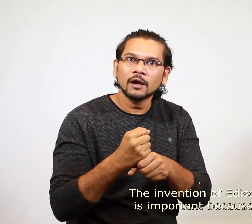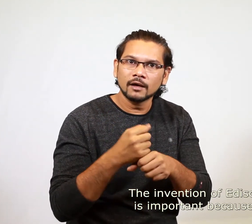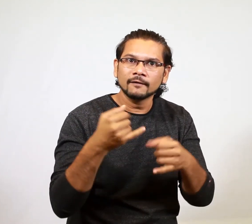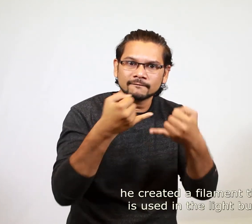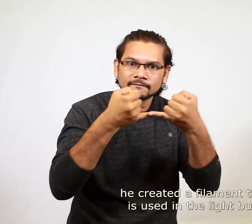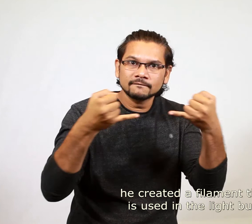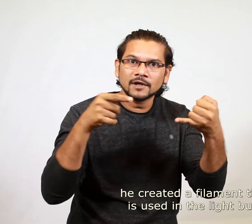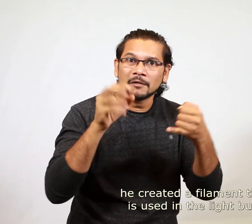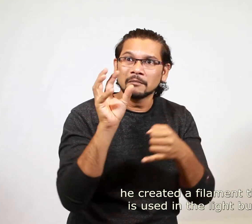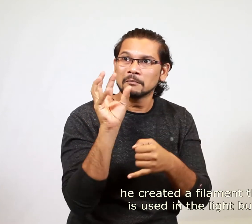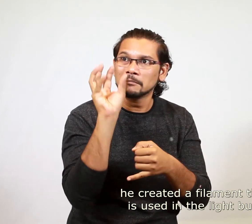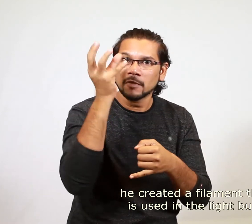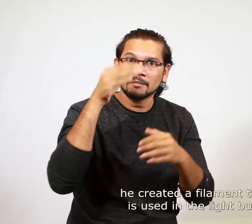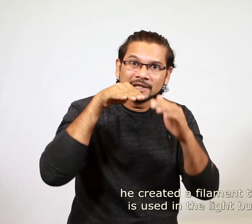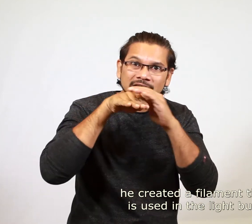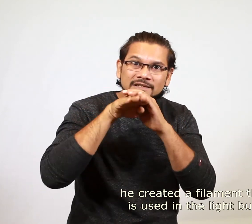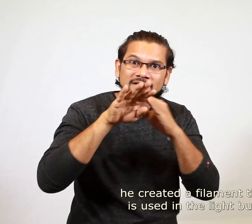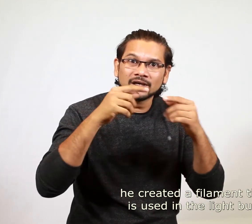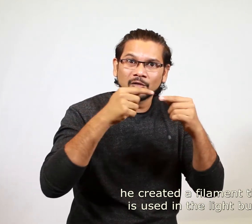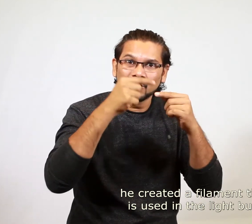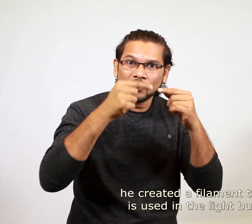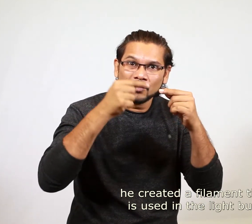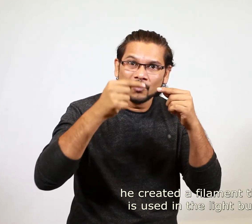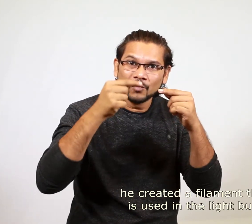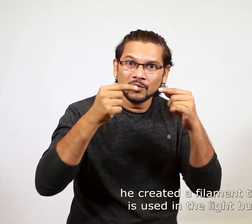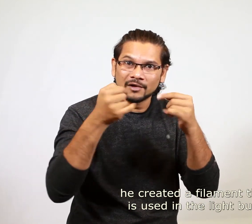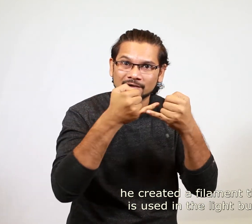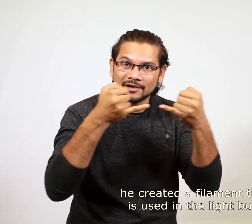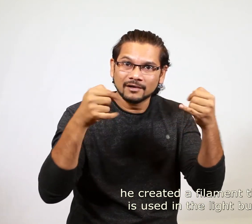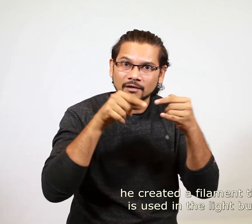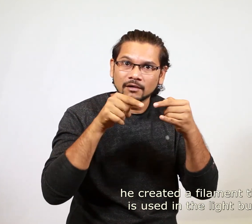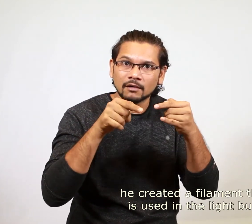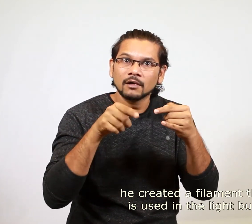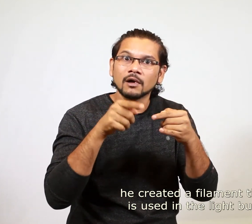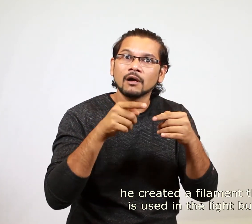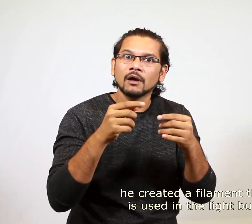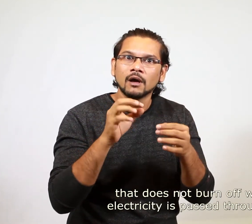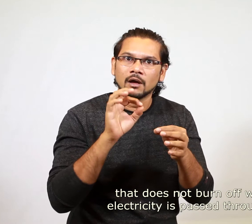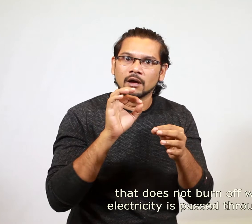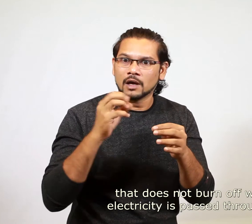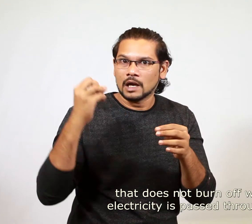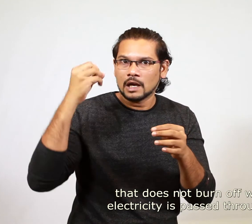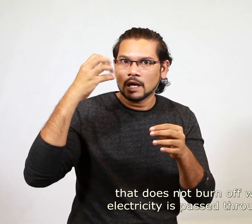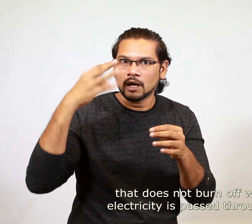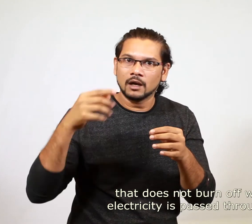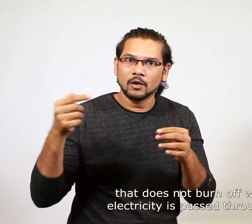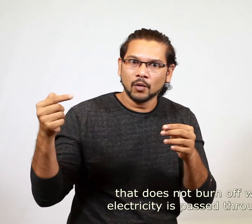he created a filament that is used in the light bulb that does not burn off